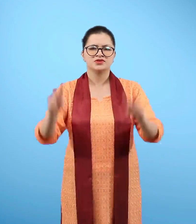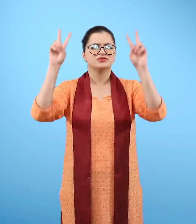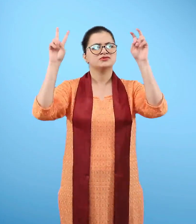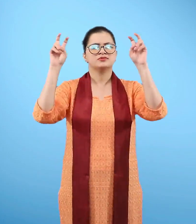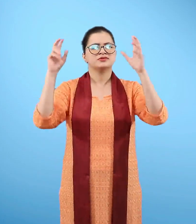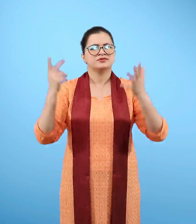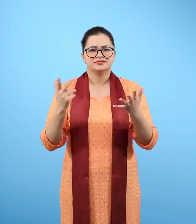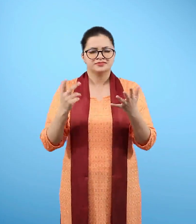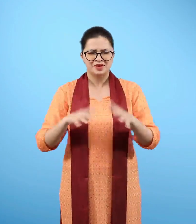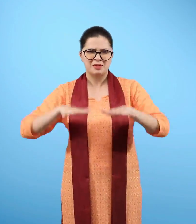Waiting for the parade.